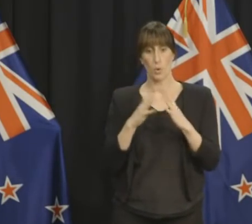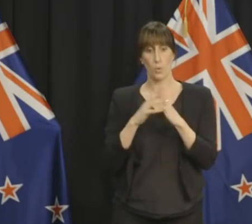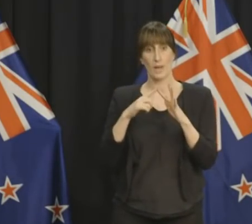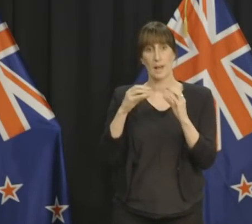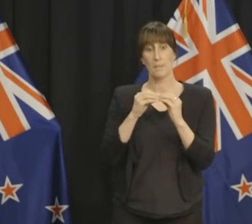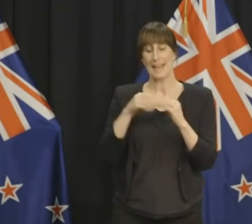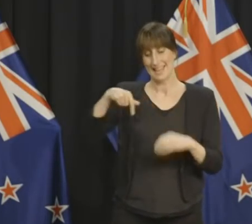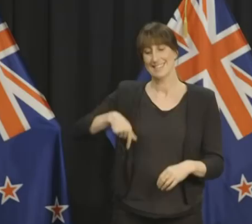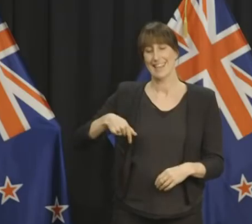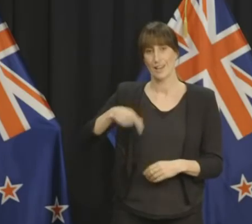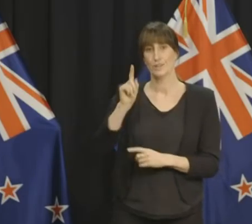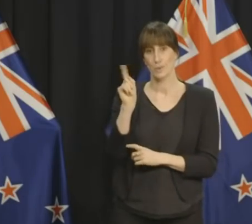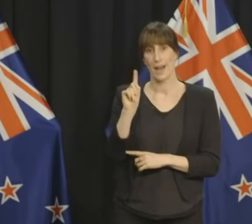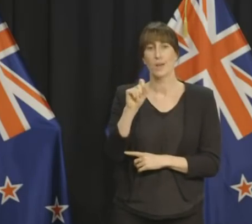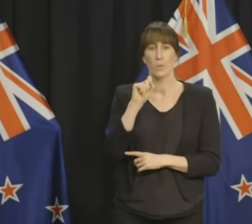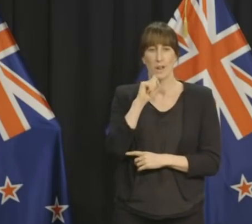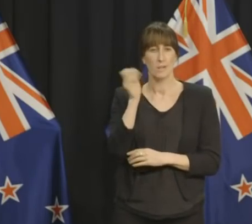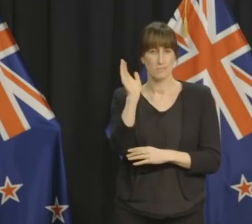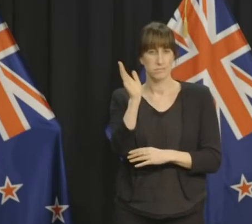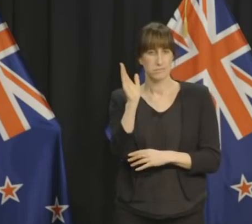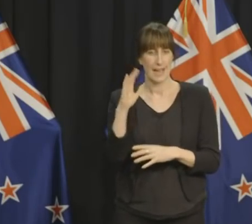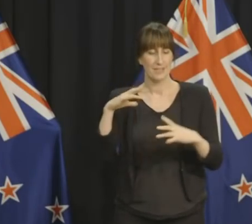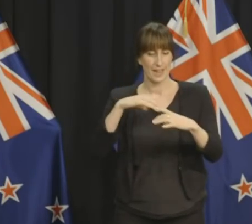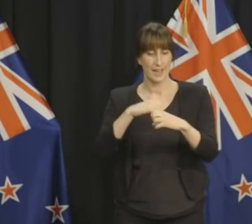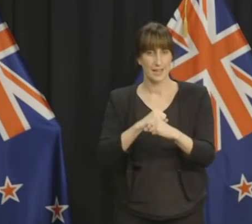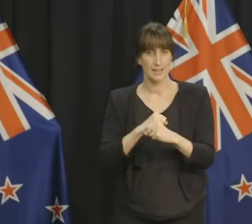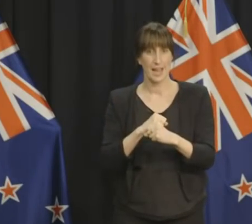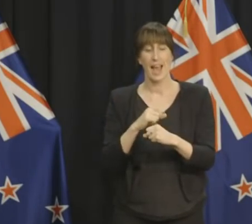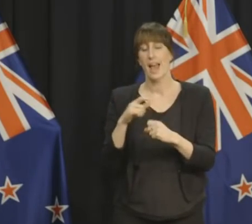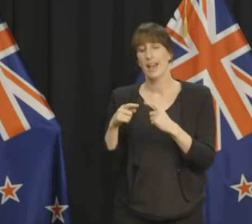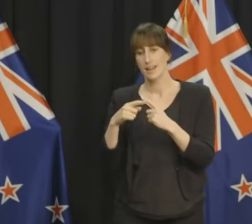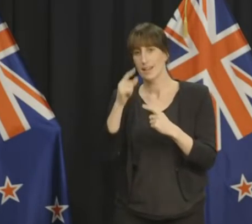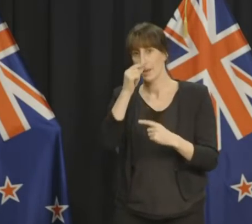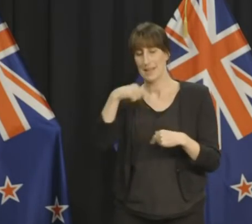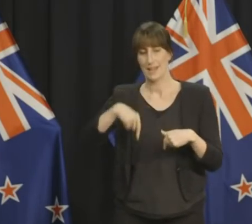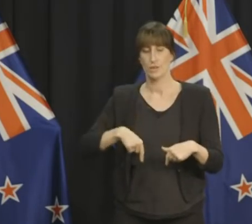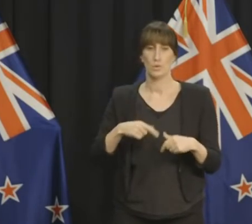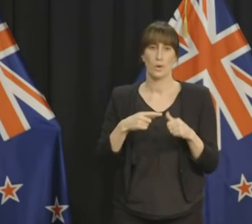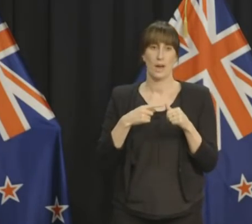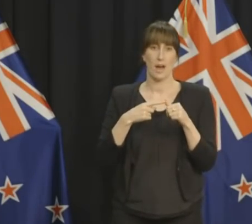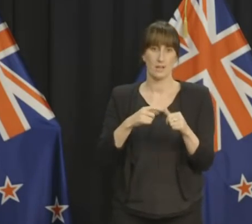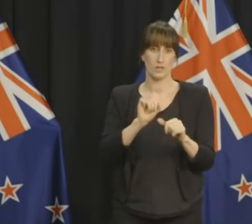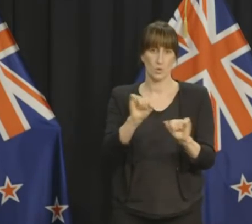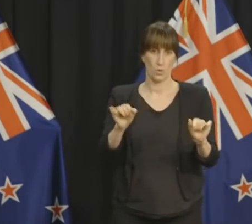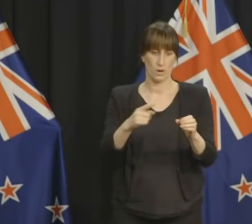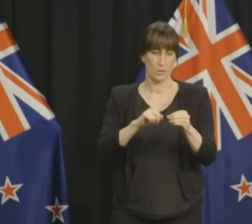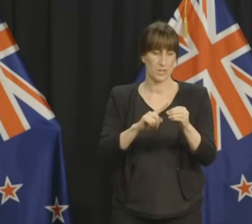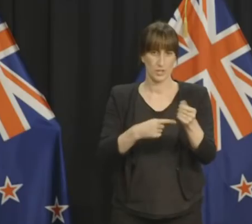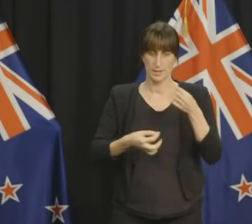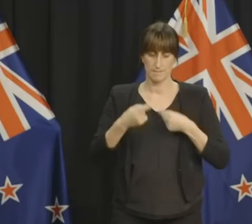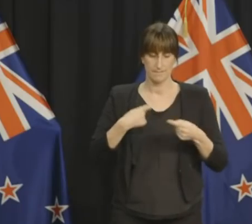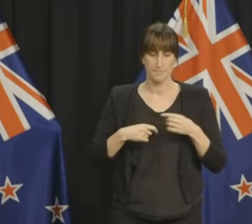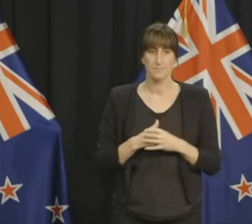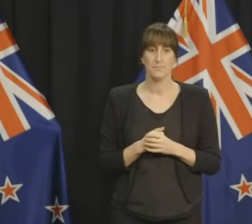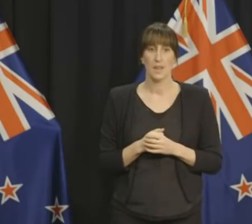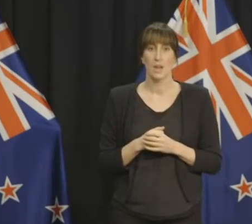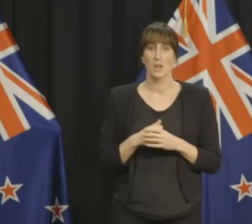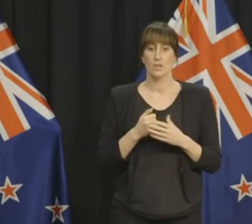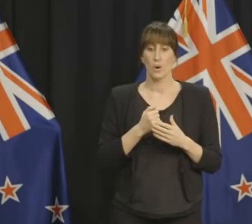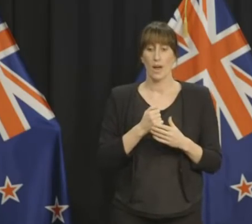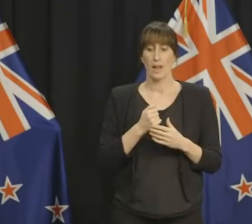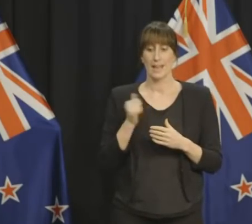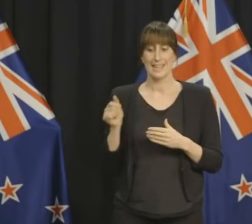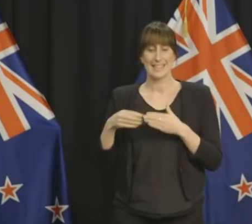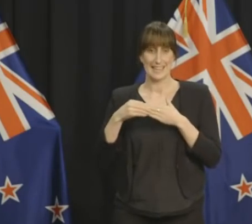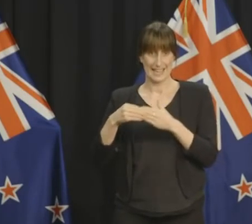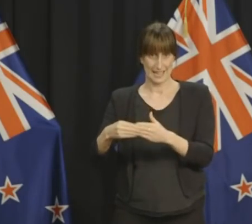here today and will make a brief statement at the end and then was also available to answer questions. Whilst we're reviewing all of our systems, I want to